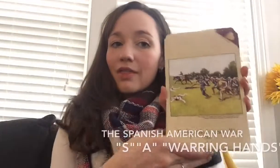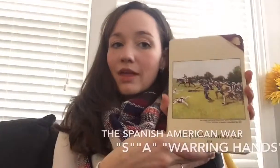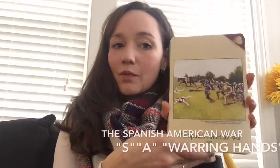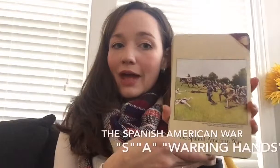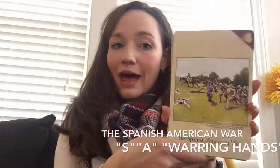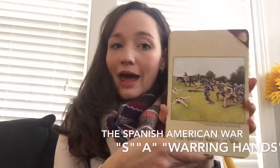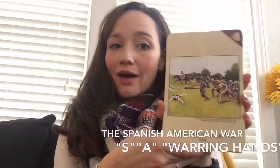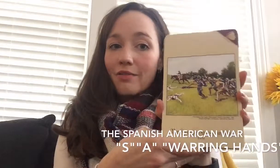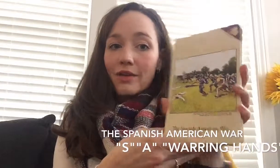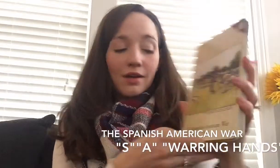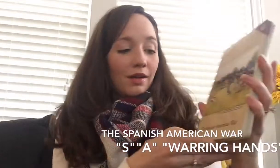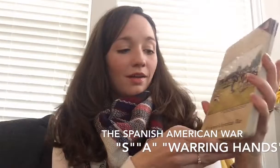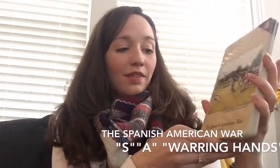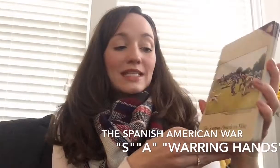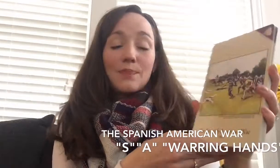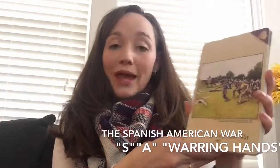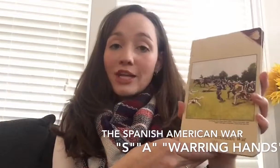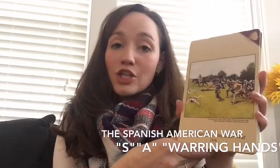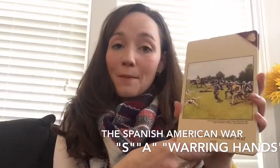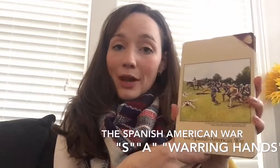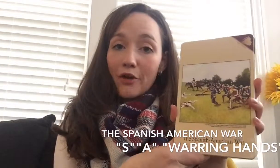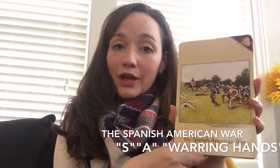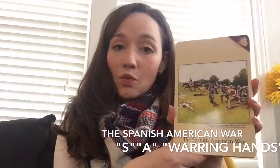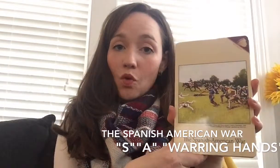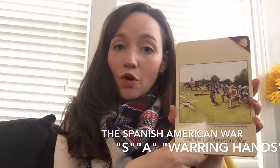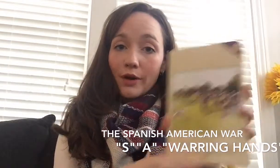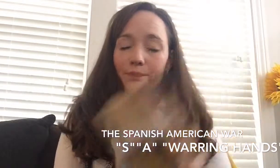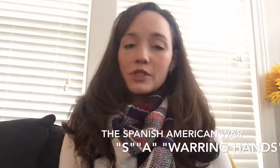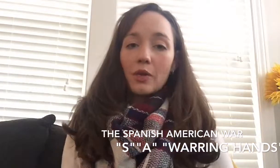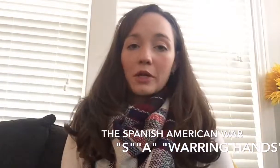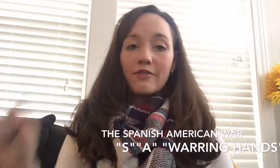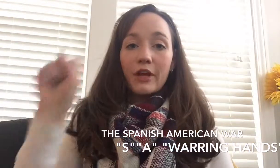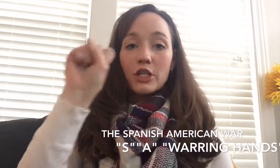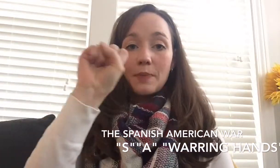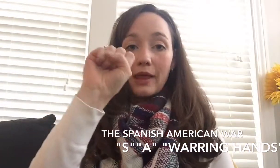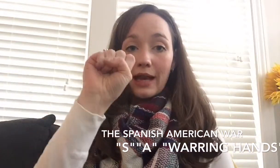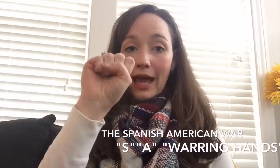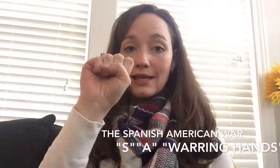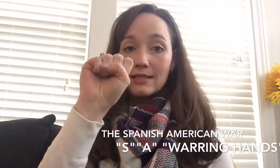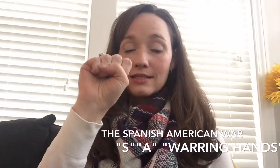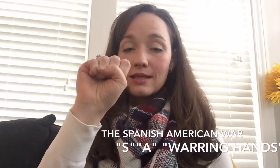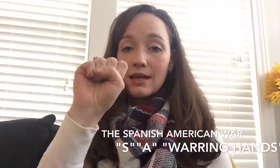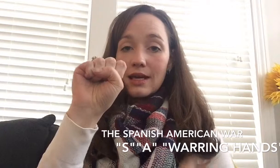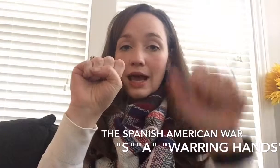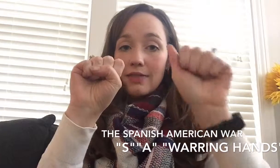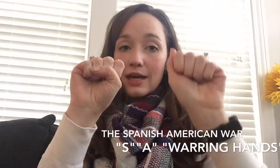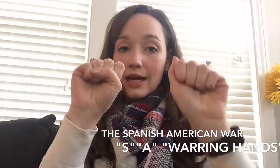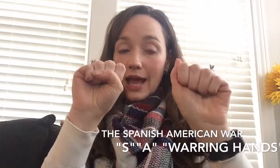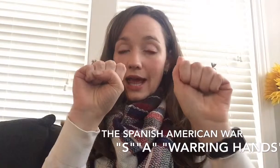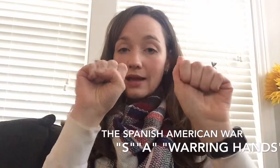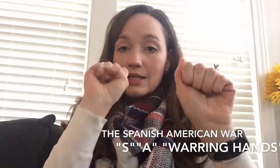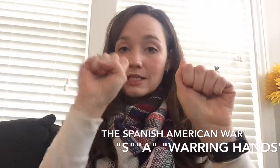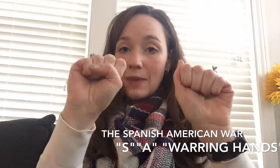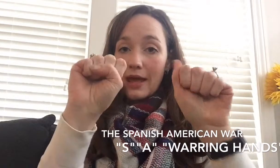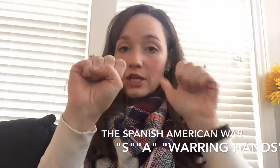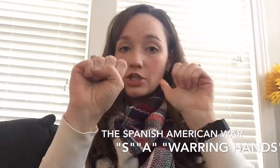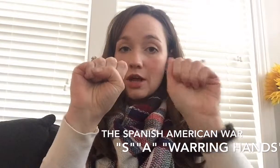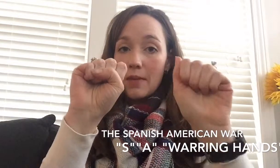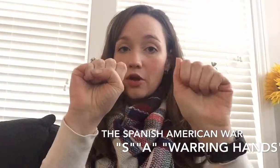Then we have the Spanish-American War. So I'm going to fingerspell an S and then an A,